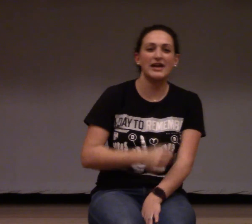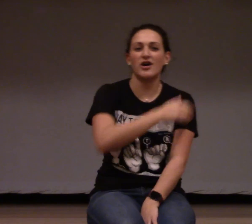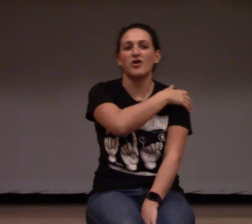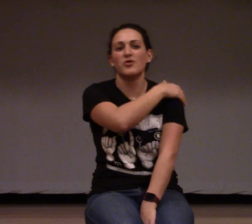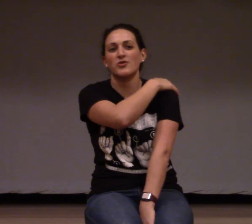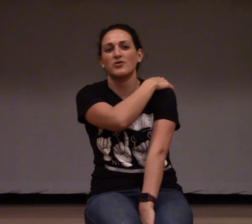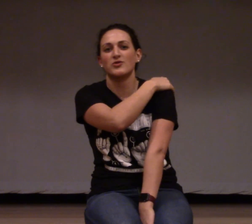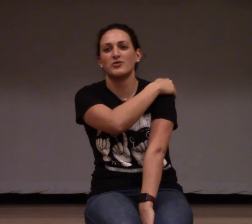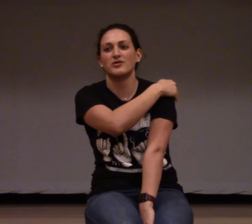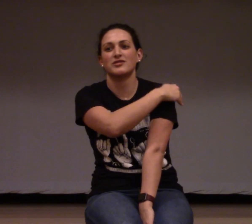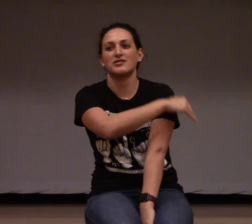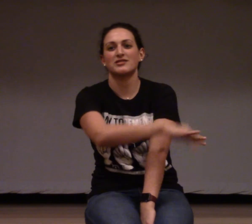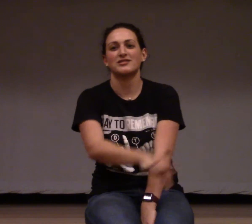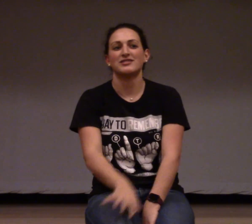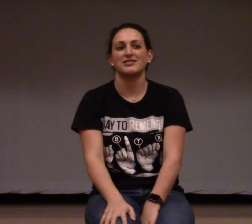Potato.